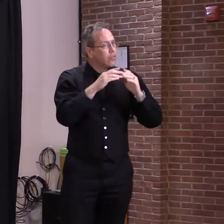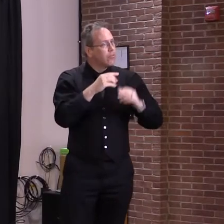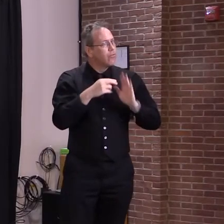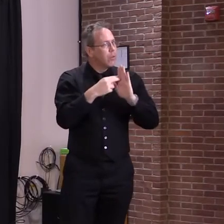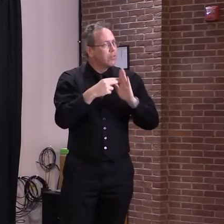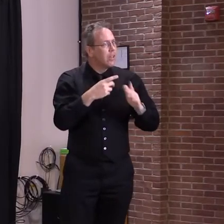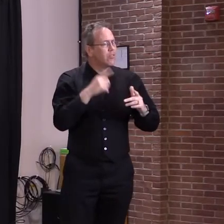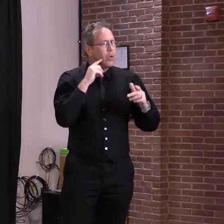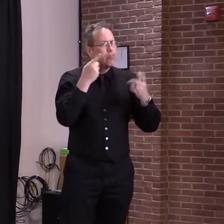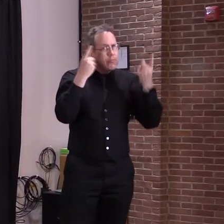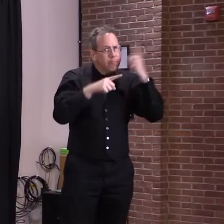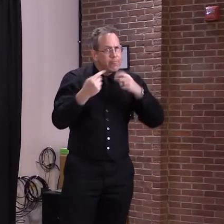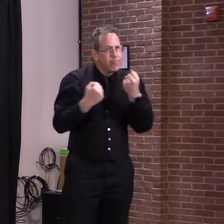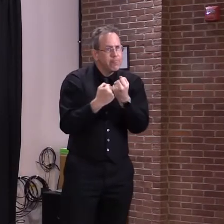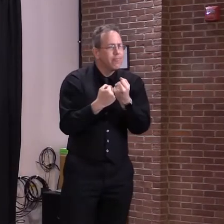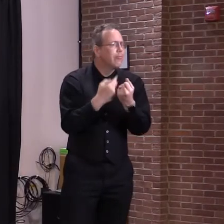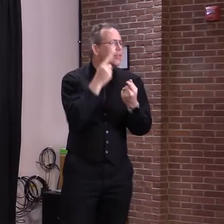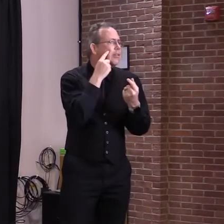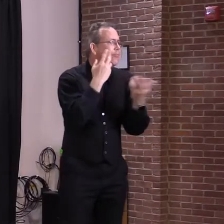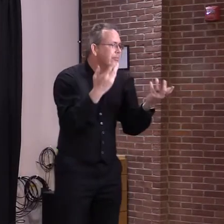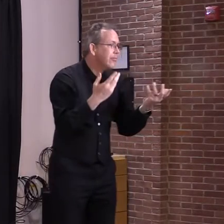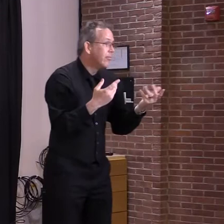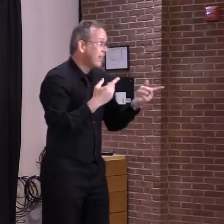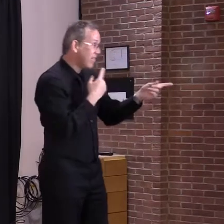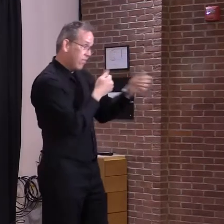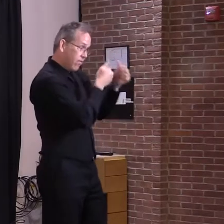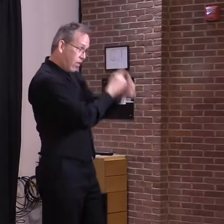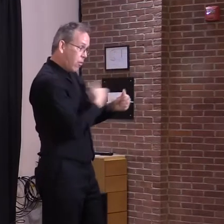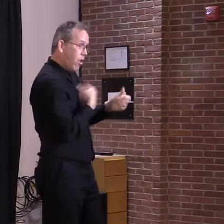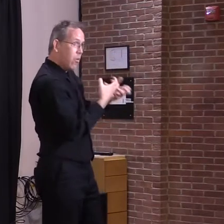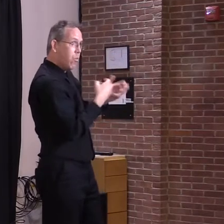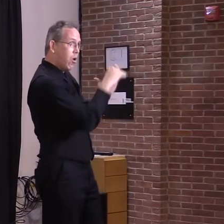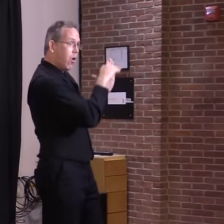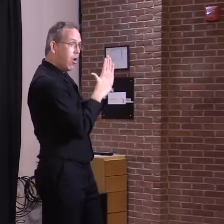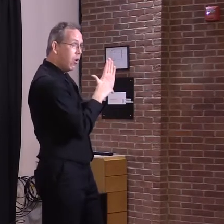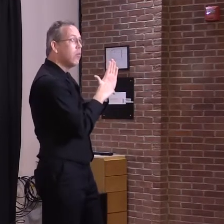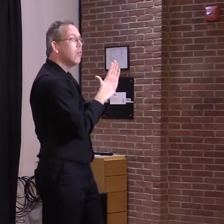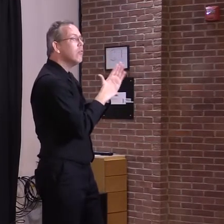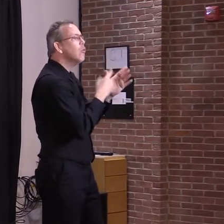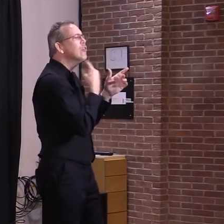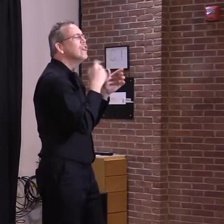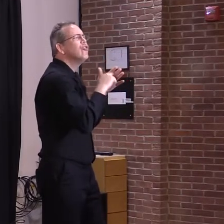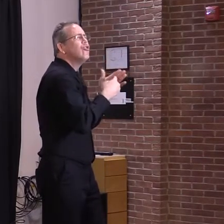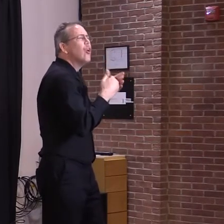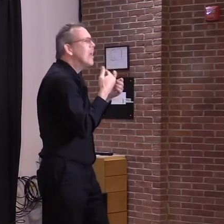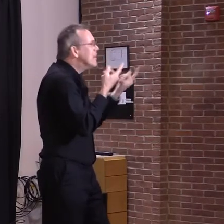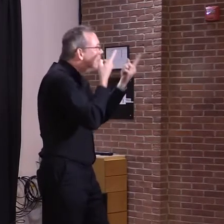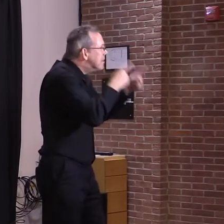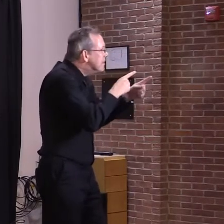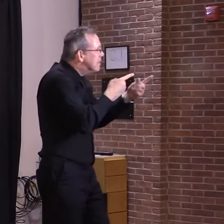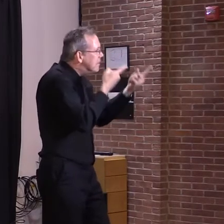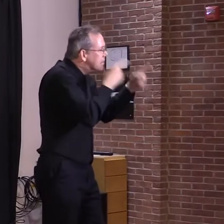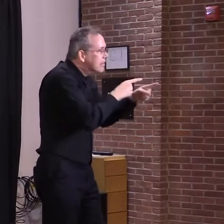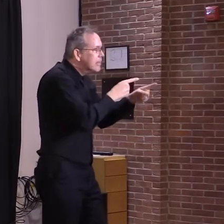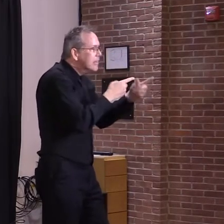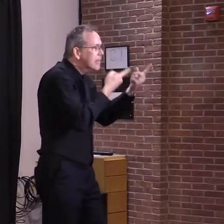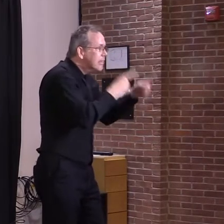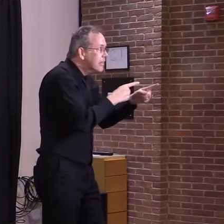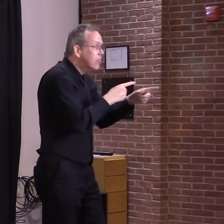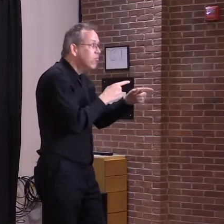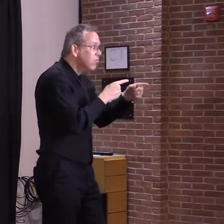If they can just adhere to that, and that's a start, that's my line in the sand, so to speak, we'll be